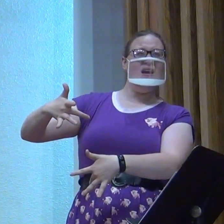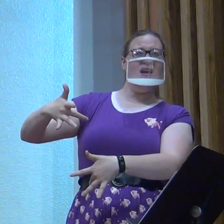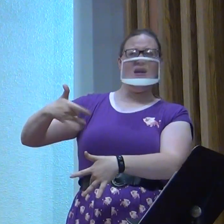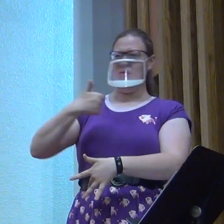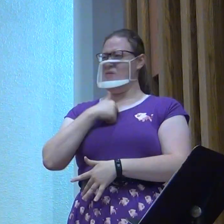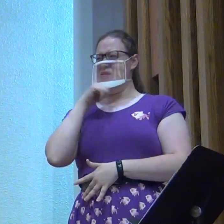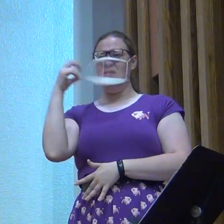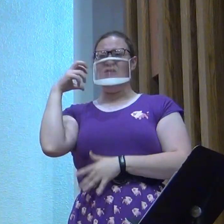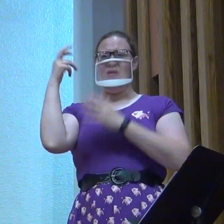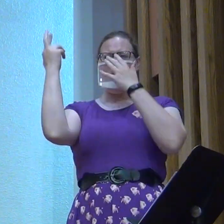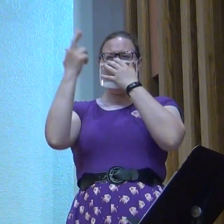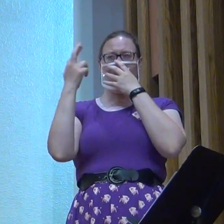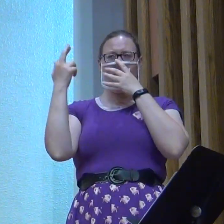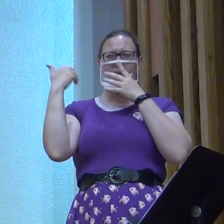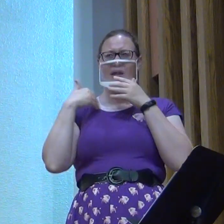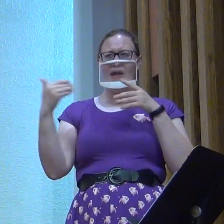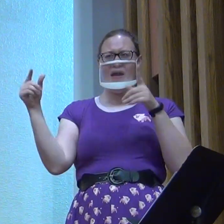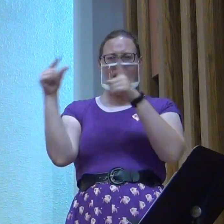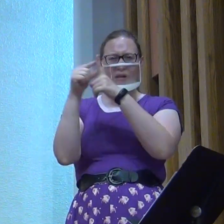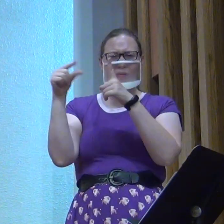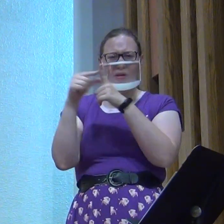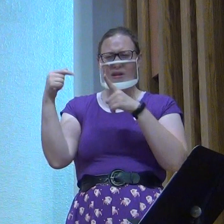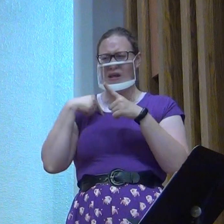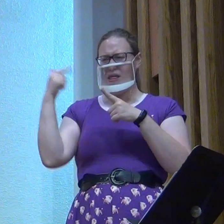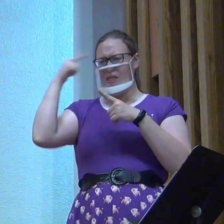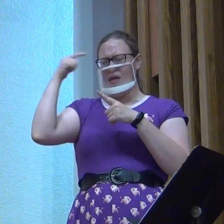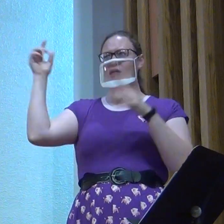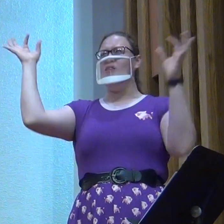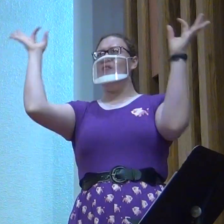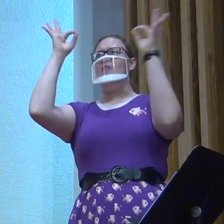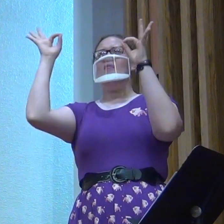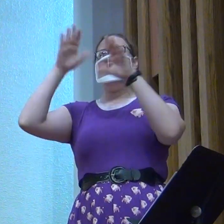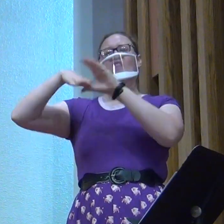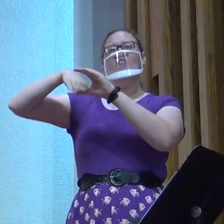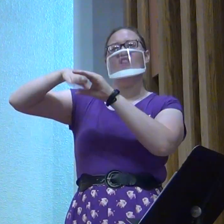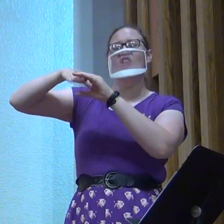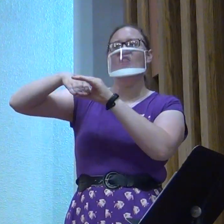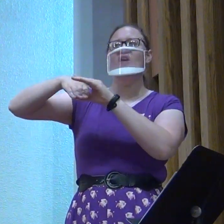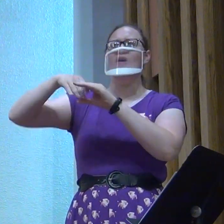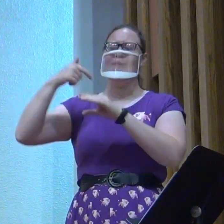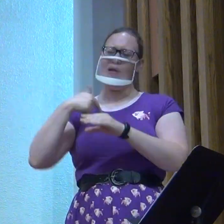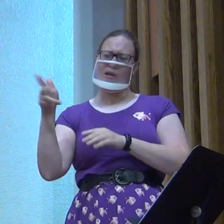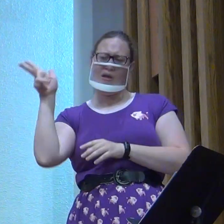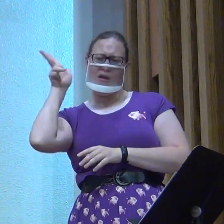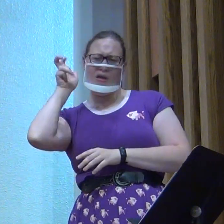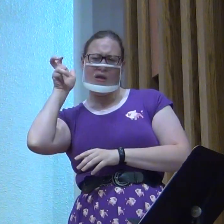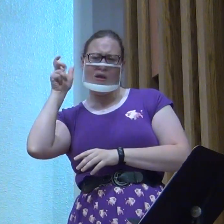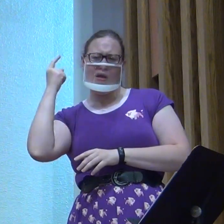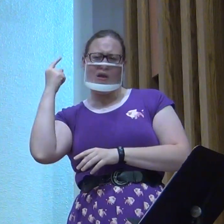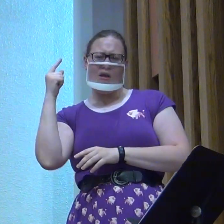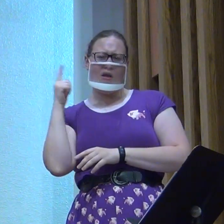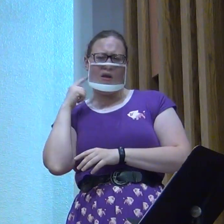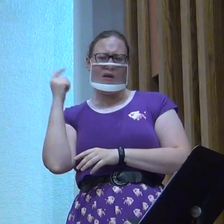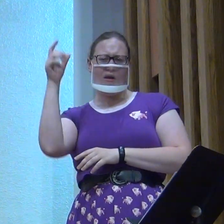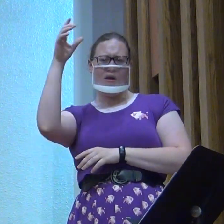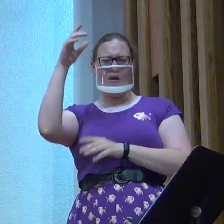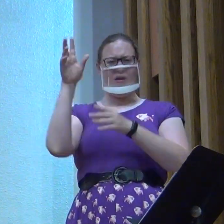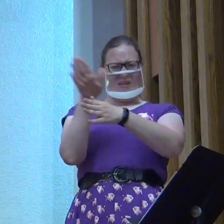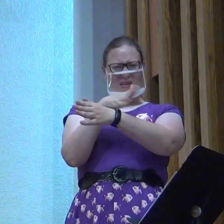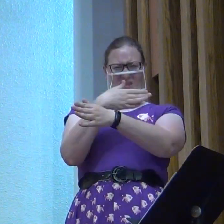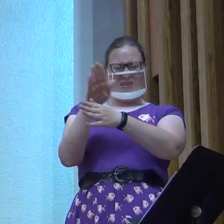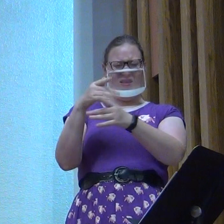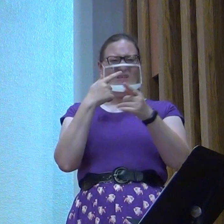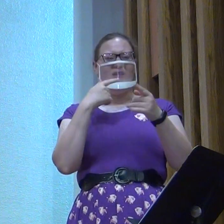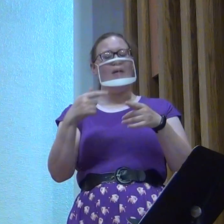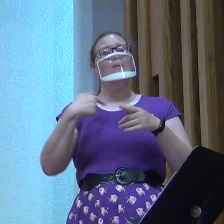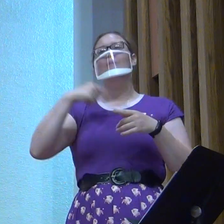were lyrics. I thought just gibberish. But when I listened, I heard a man came up to me and